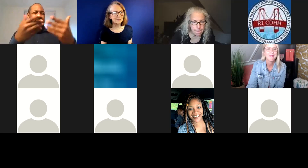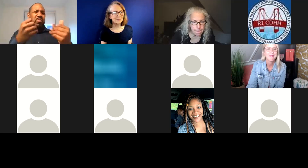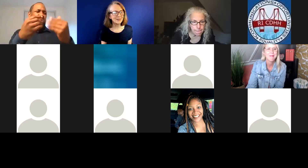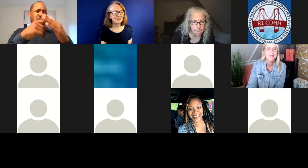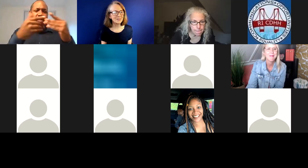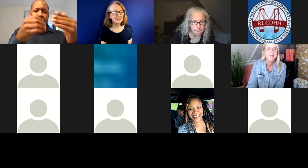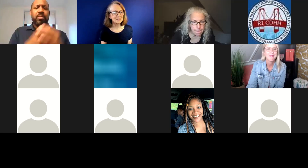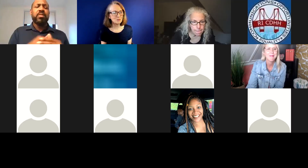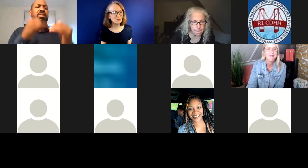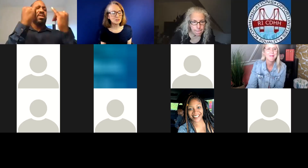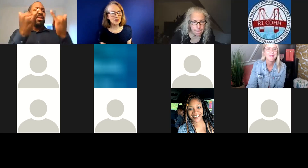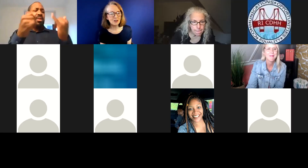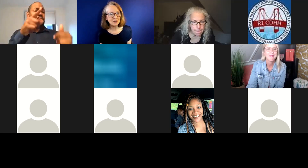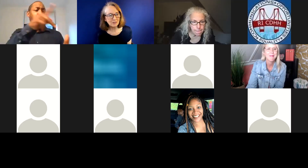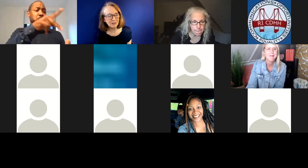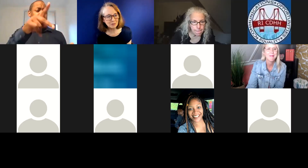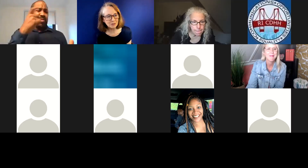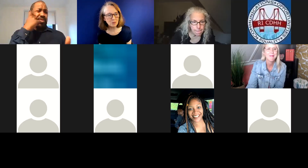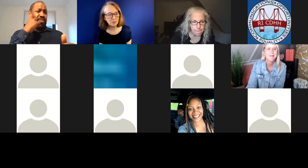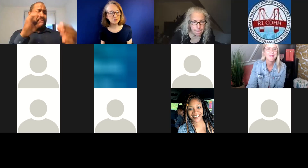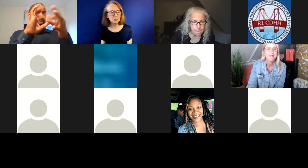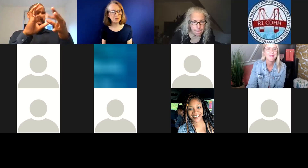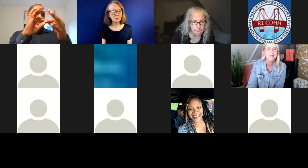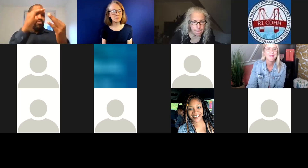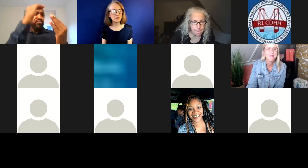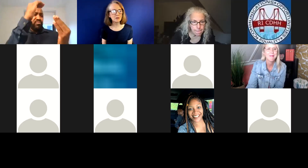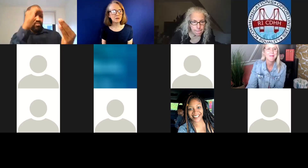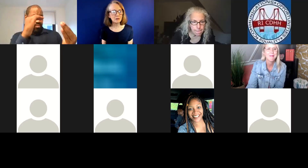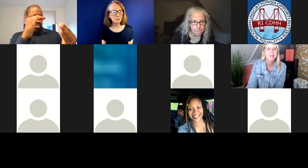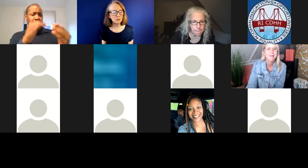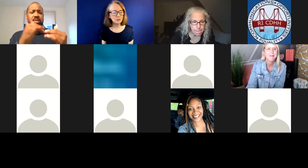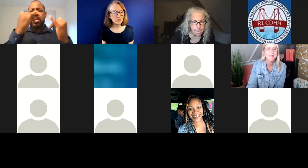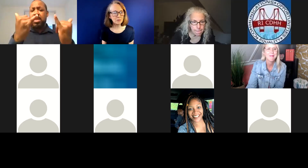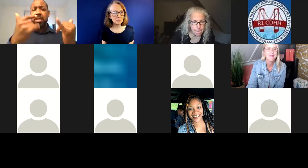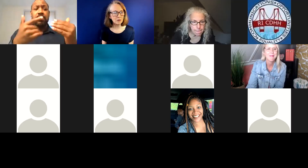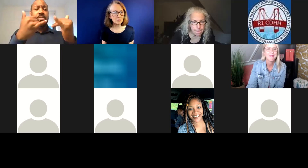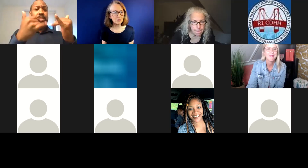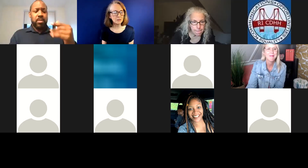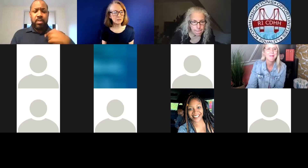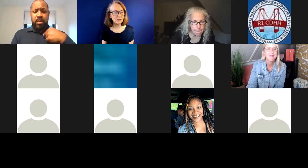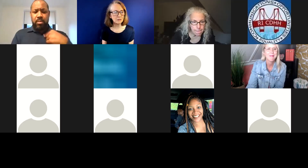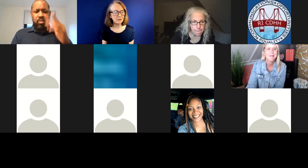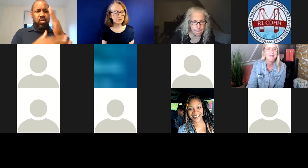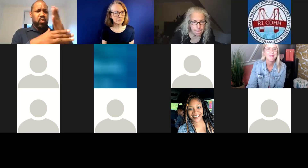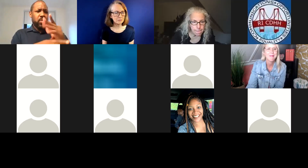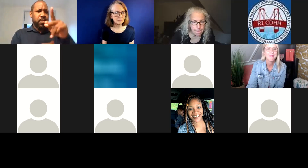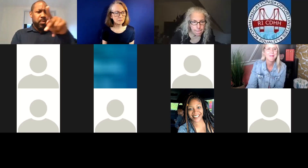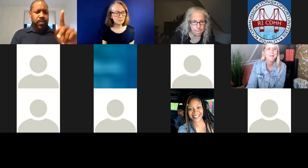I want to move along. I'm sorry about this problem. We do have a PowerPoint that I've mostly